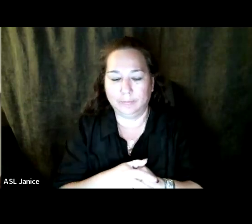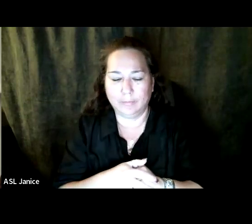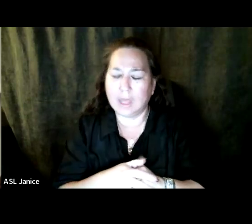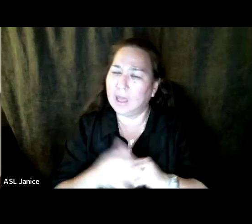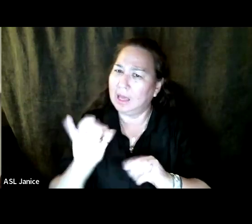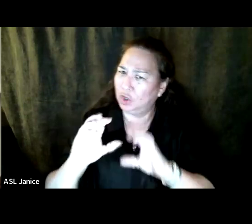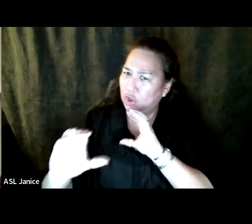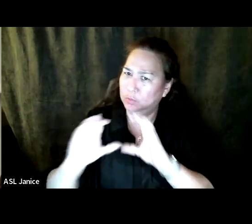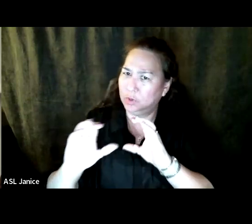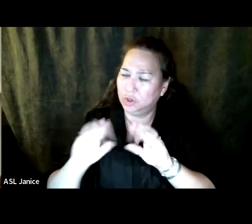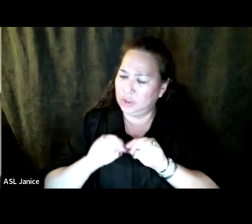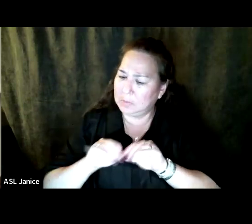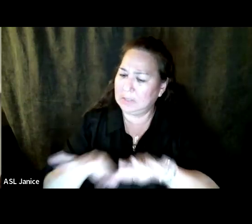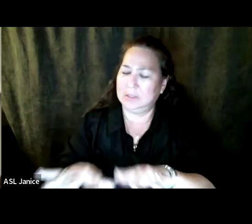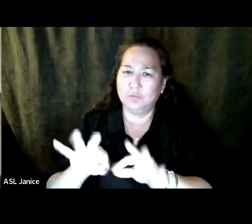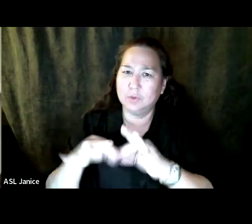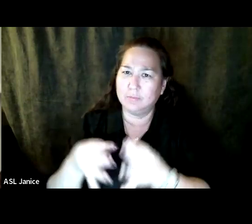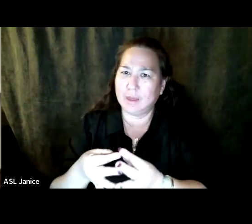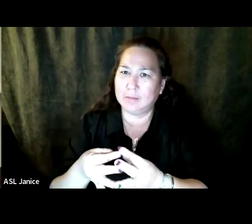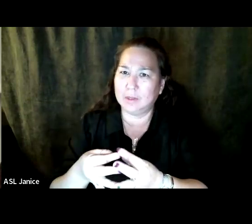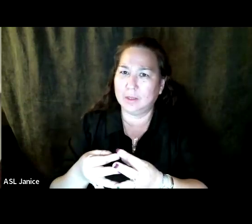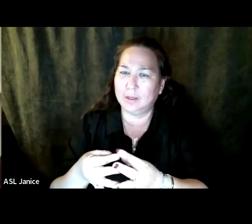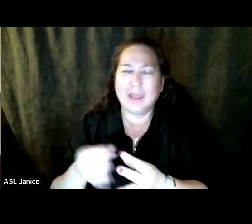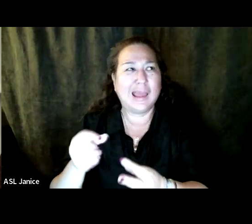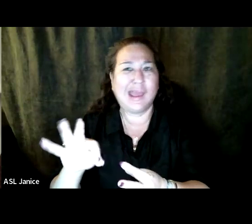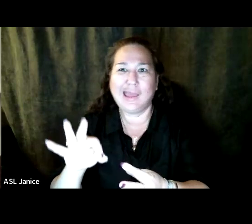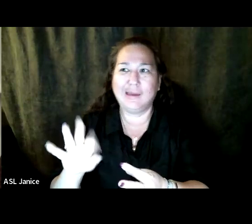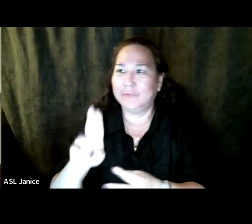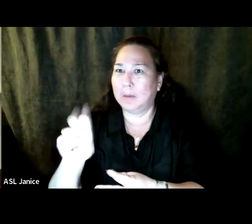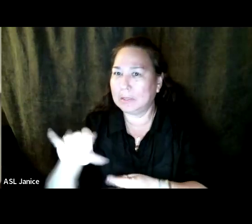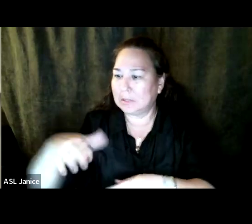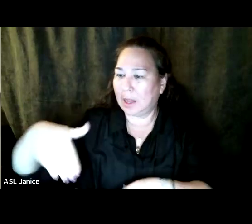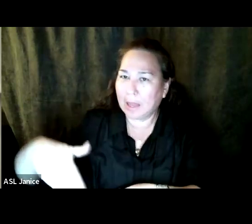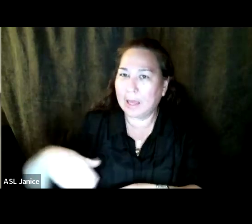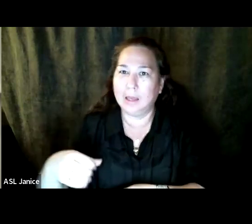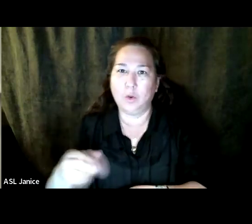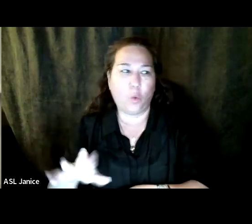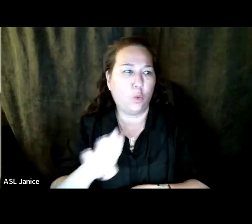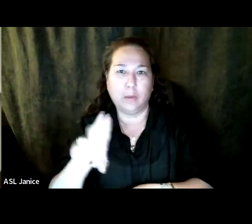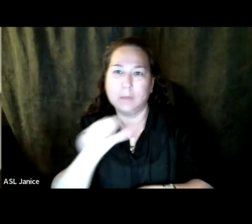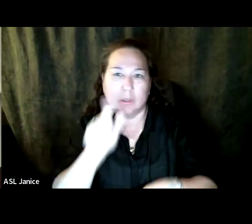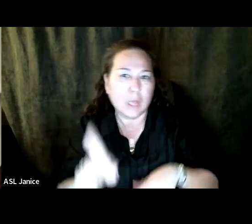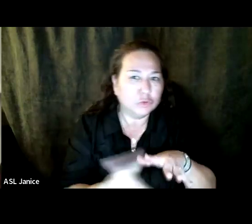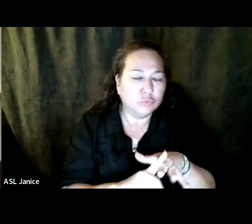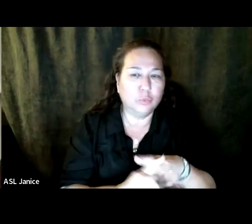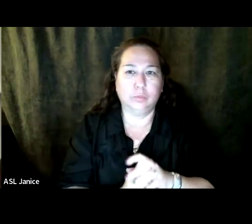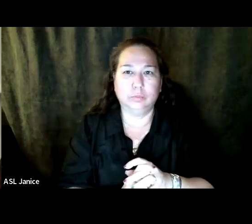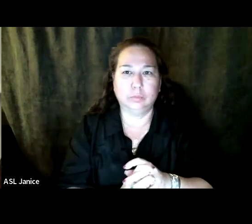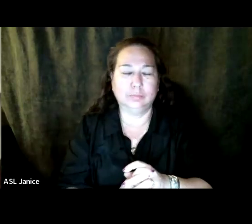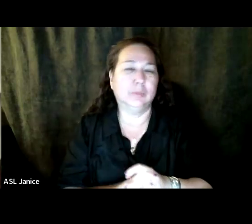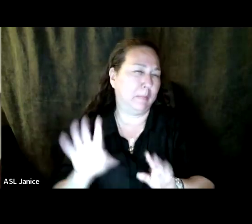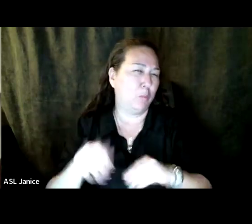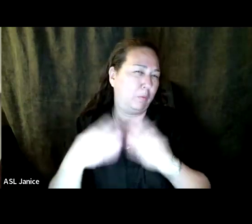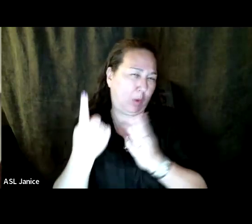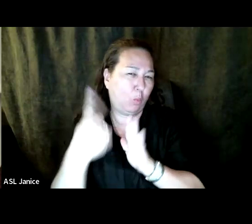the family in the event that, for example, the bus is late? The bus is not showing up? Because I'll give you one example just